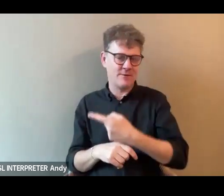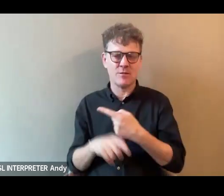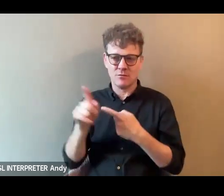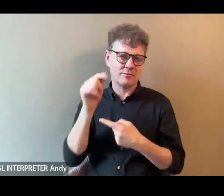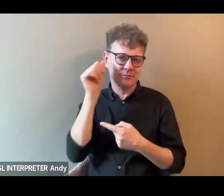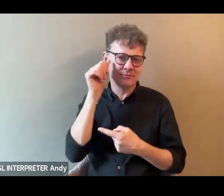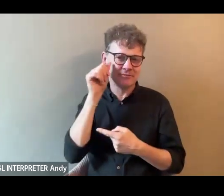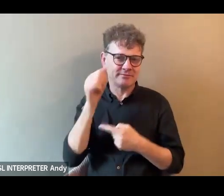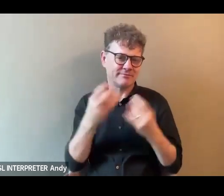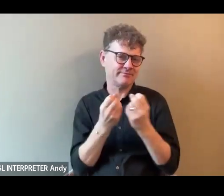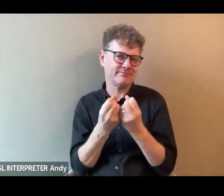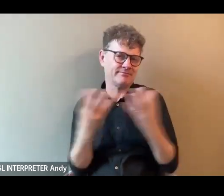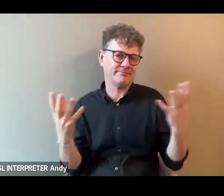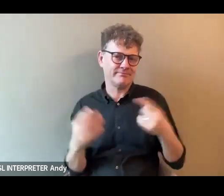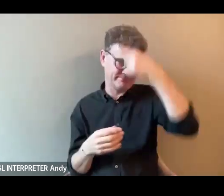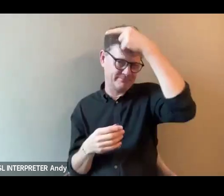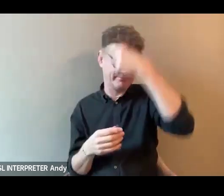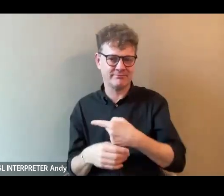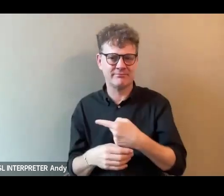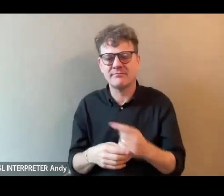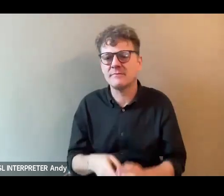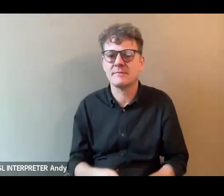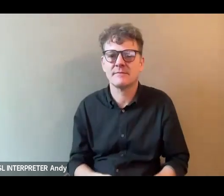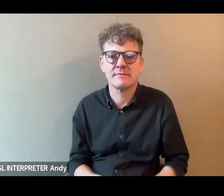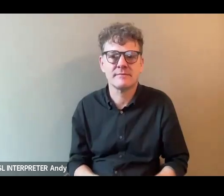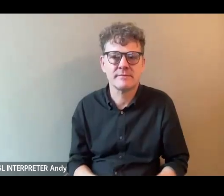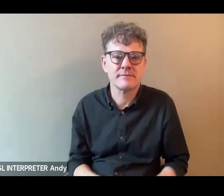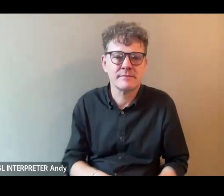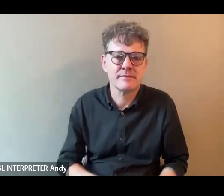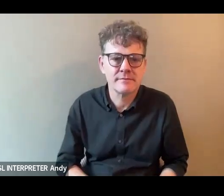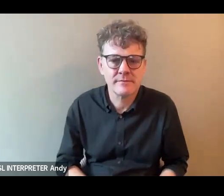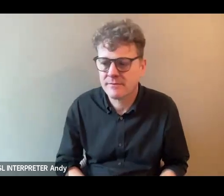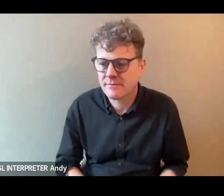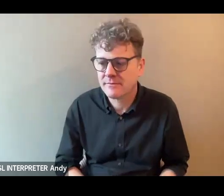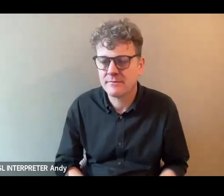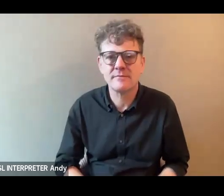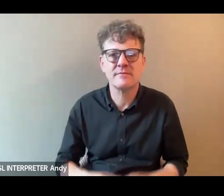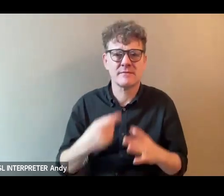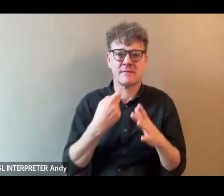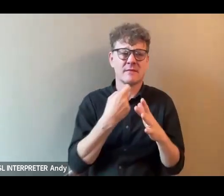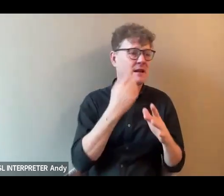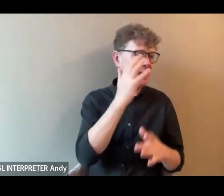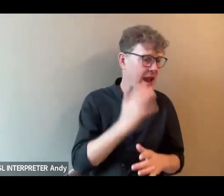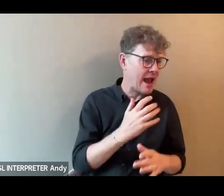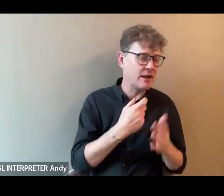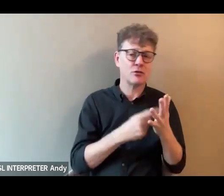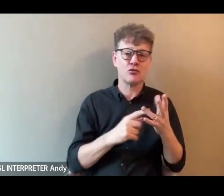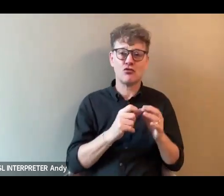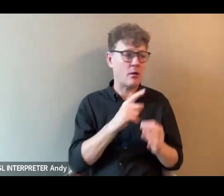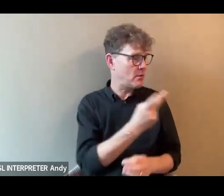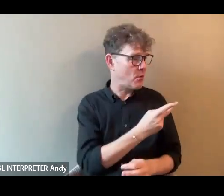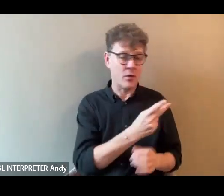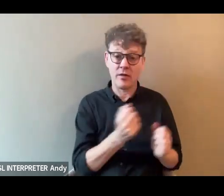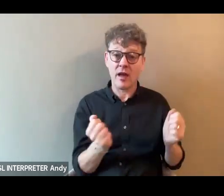that many people in here perhaps already know. I think Kate and Robert would agree in the sense that we could